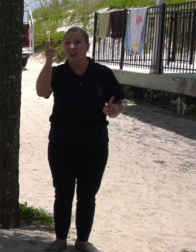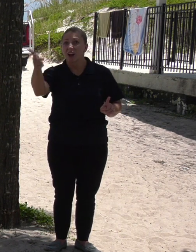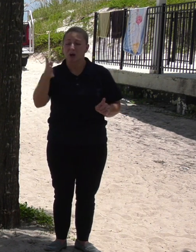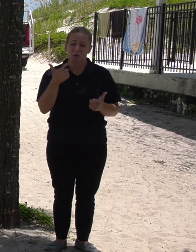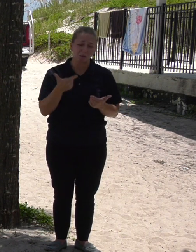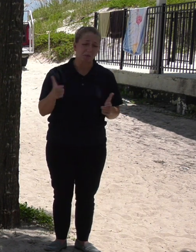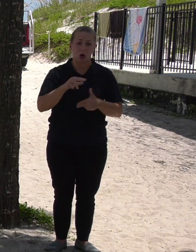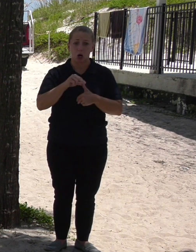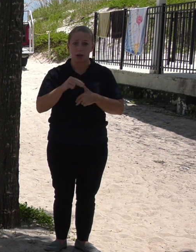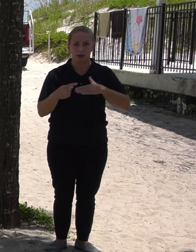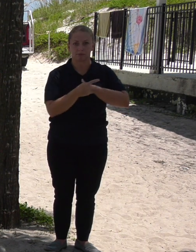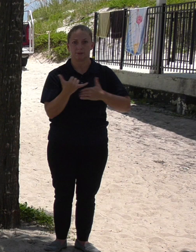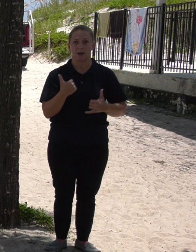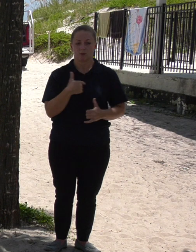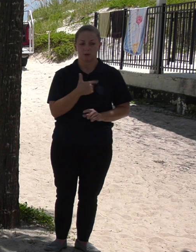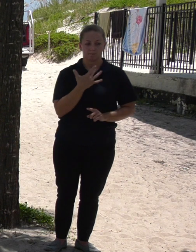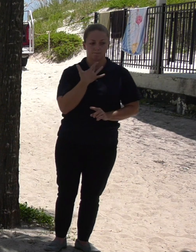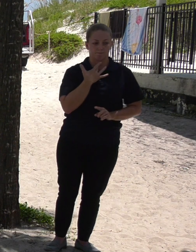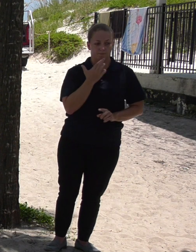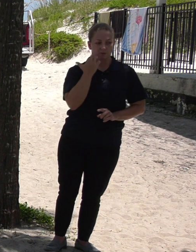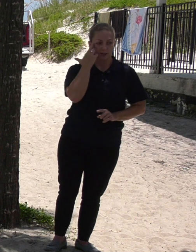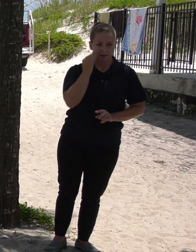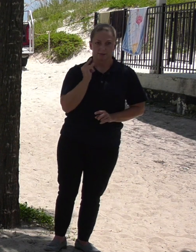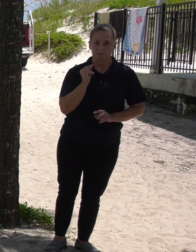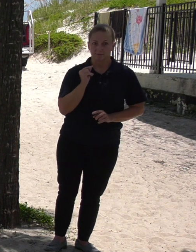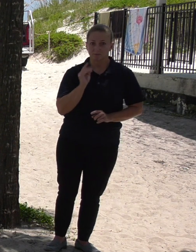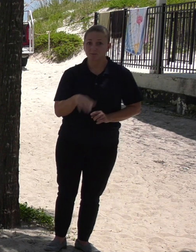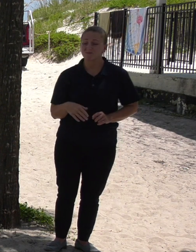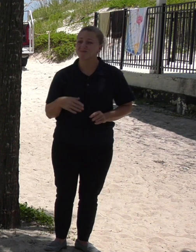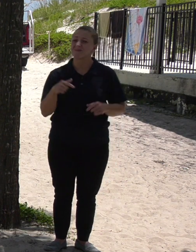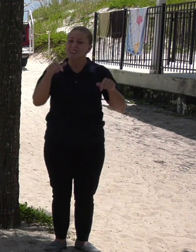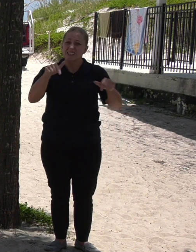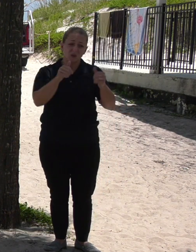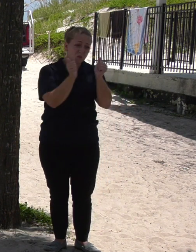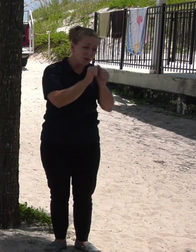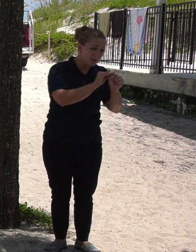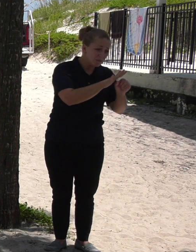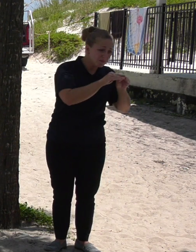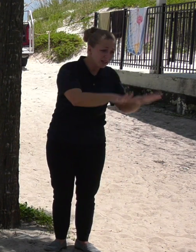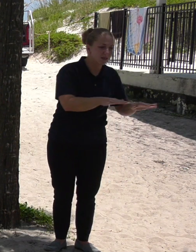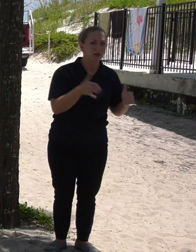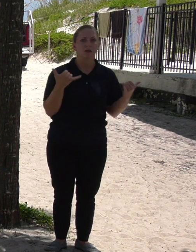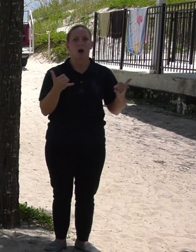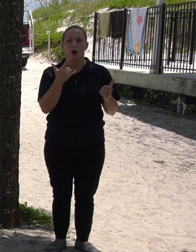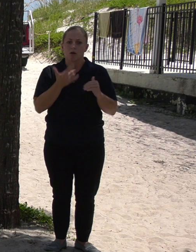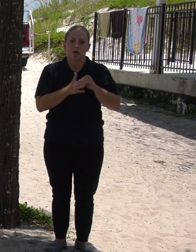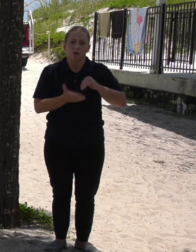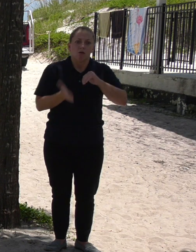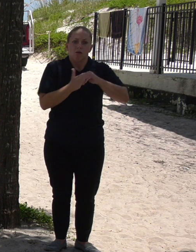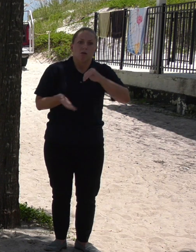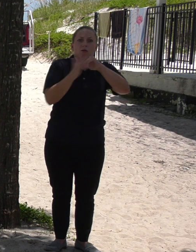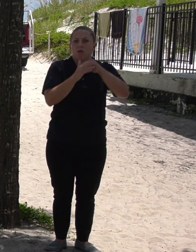year with a pandemic. This is a triple threat to many people and a double threat to all of us. A pandemic and a